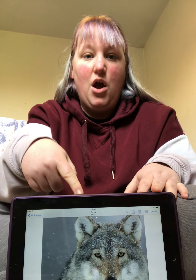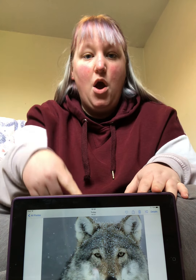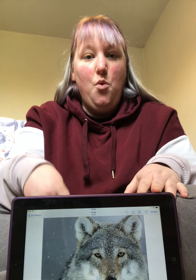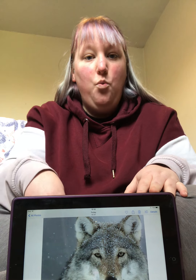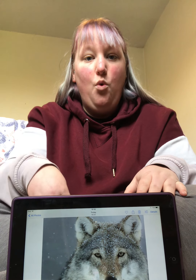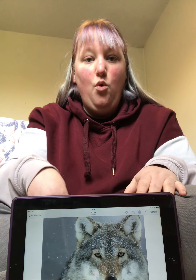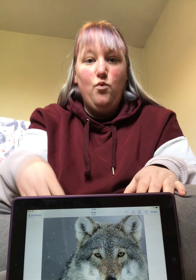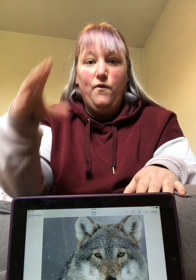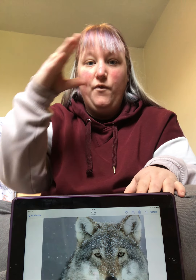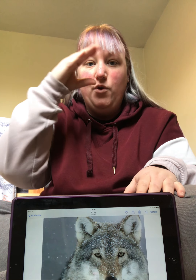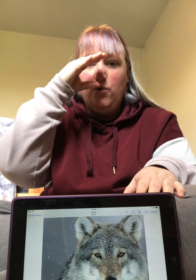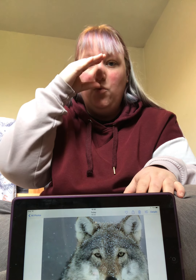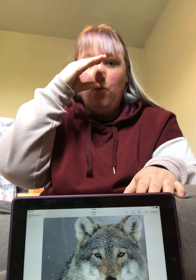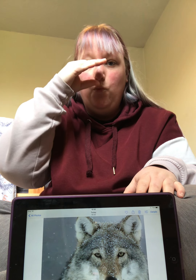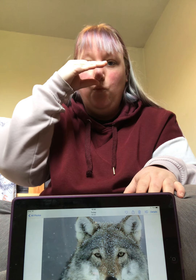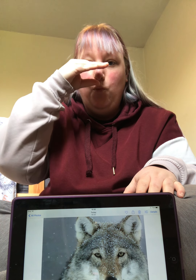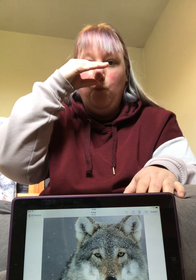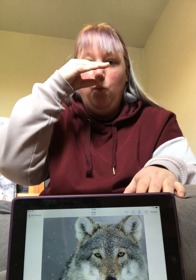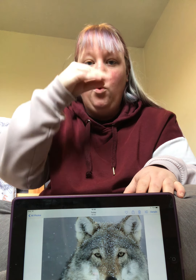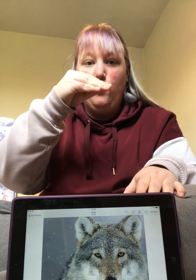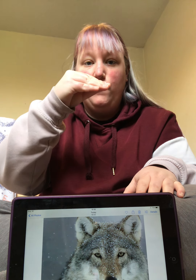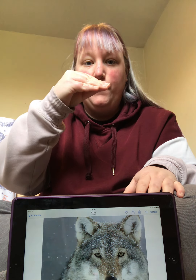A wolf. Wolf.